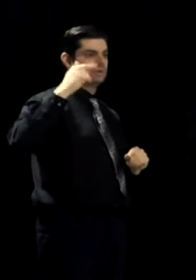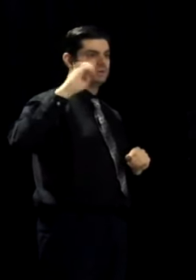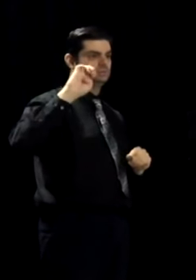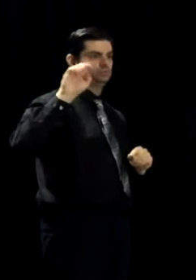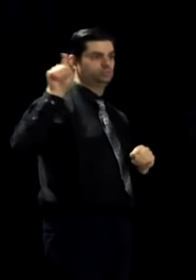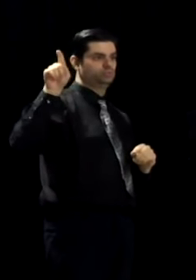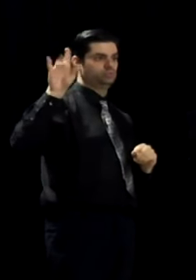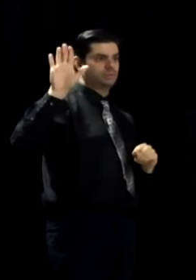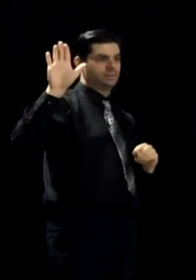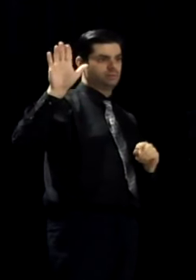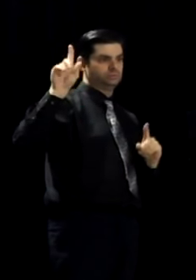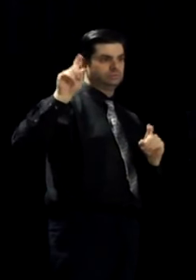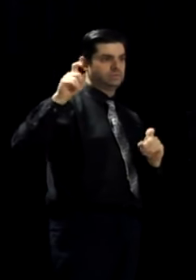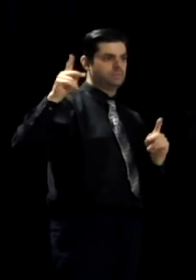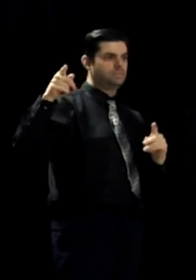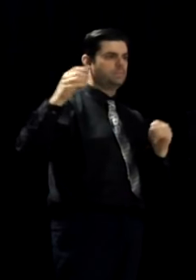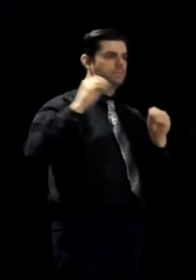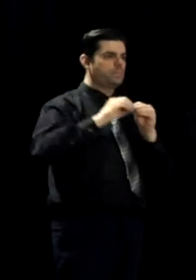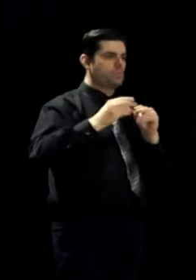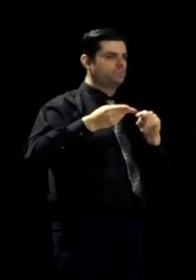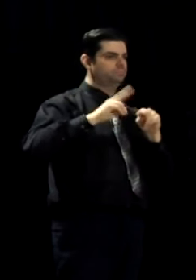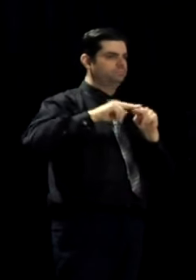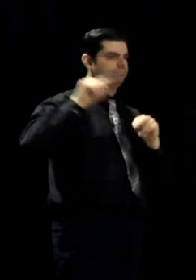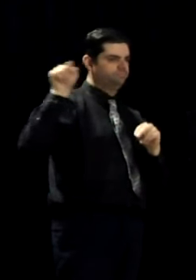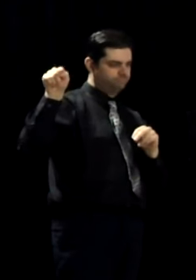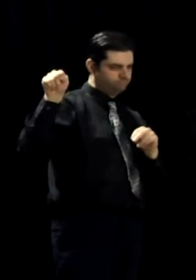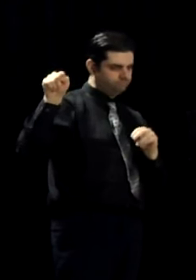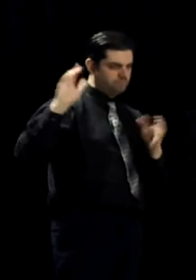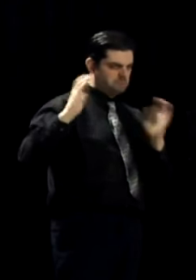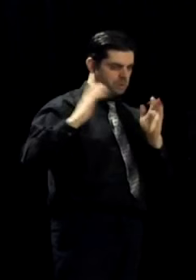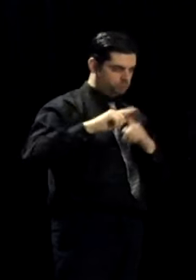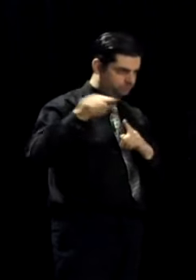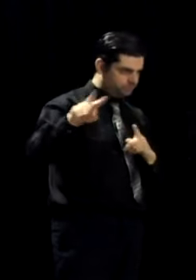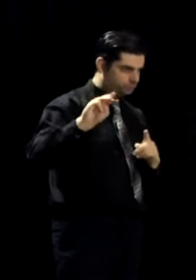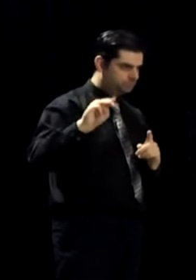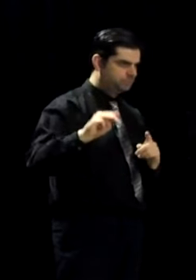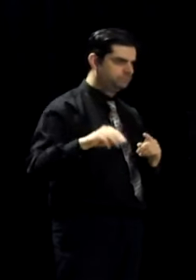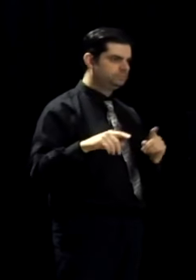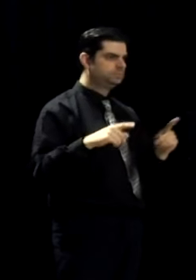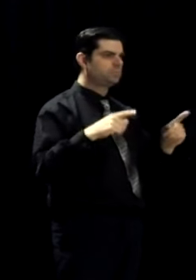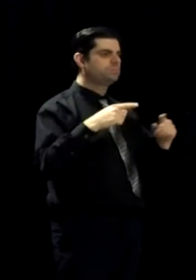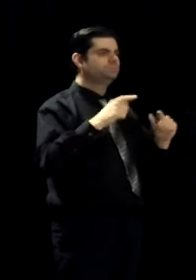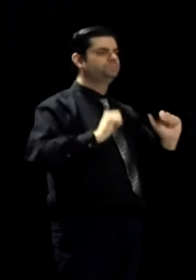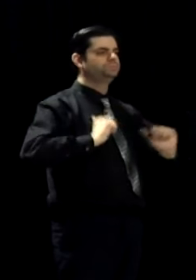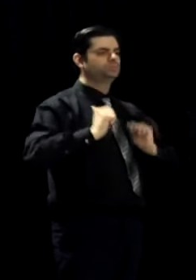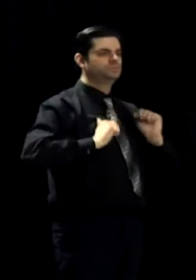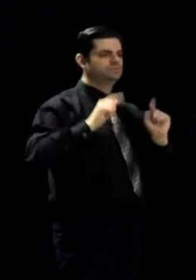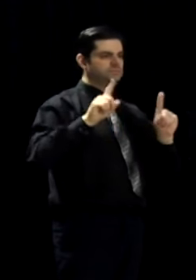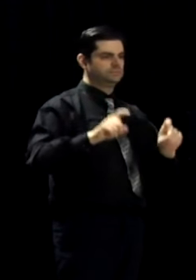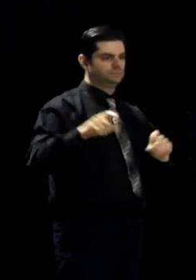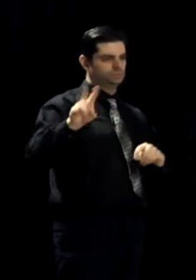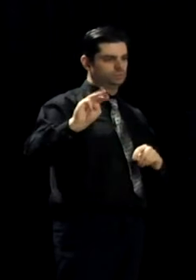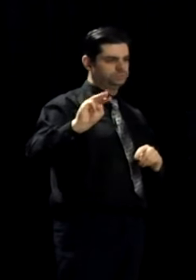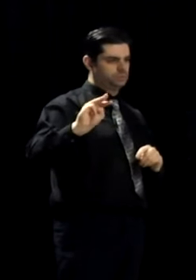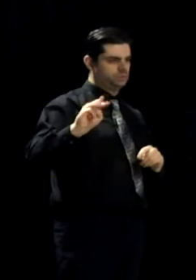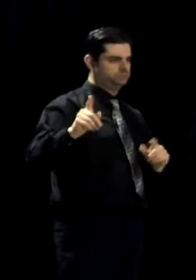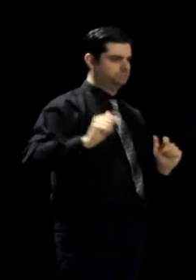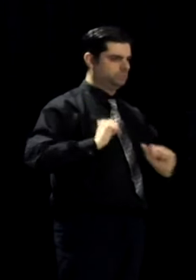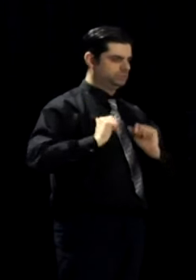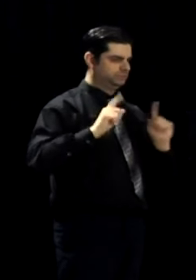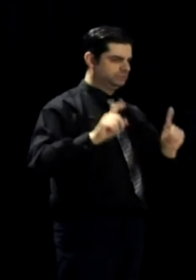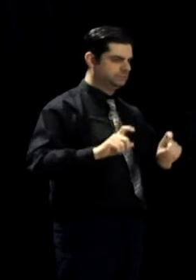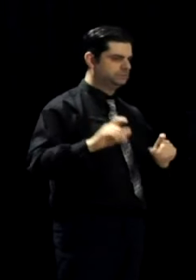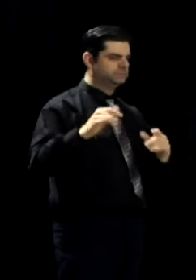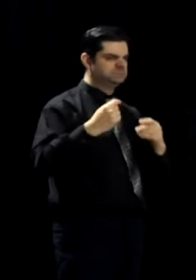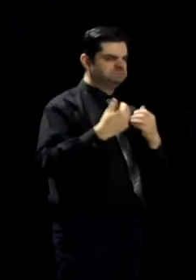so that's how you normally get tested. Our proactive testing, remember, we're not proactive testing